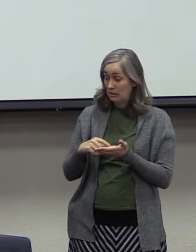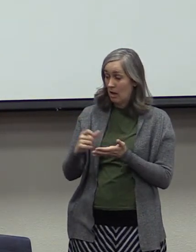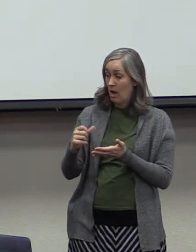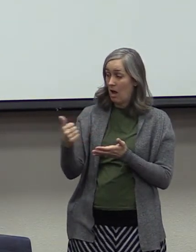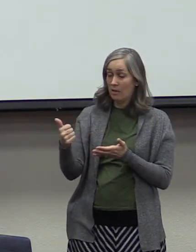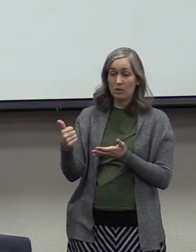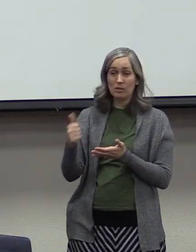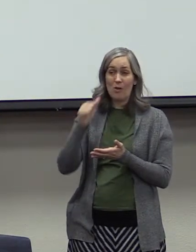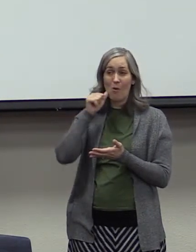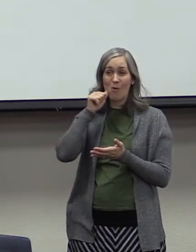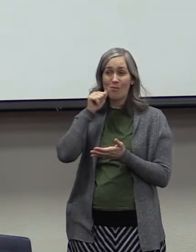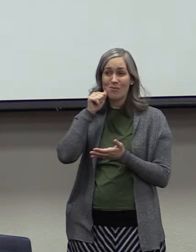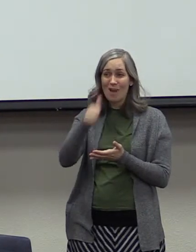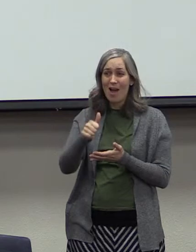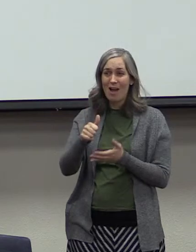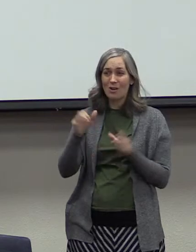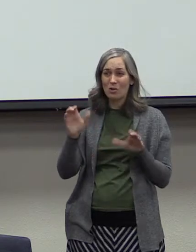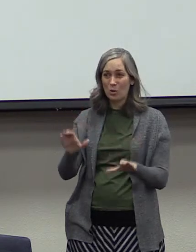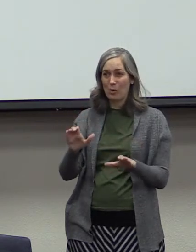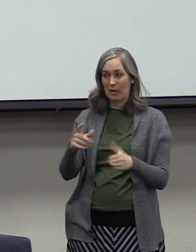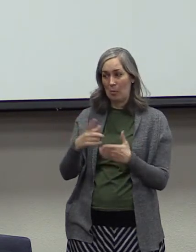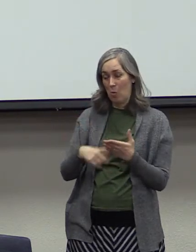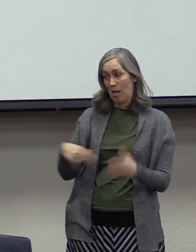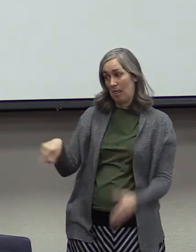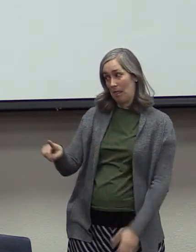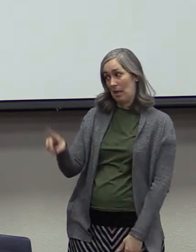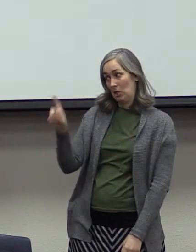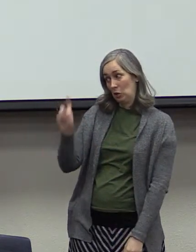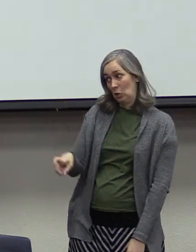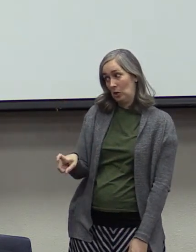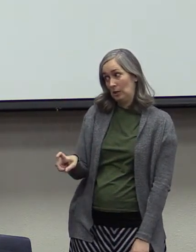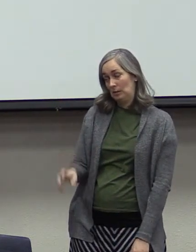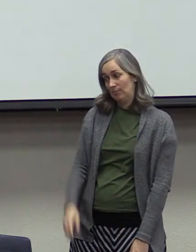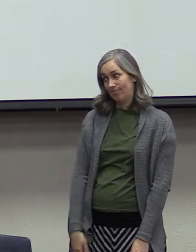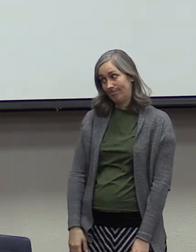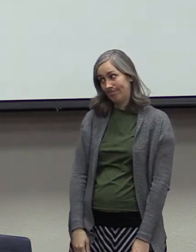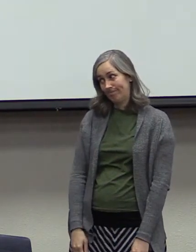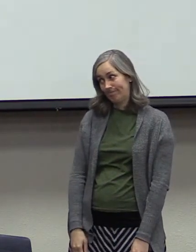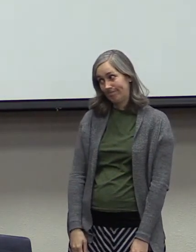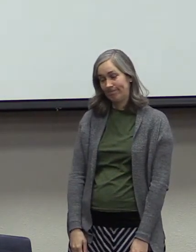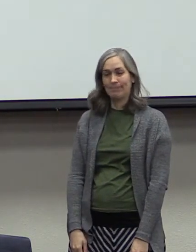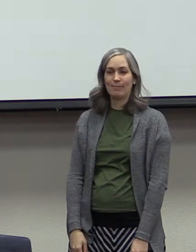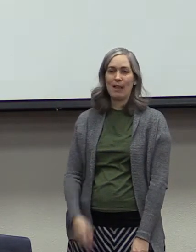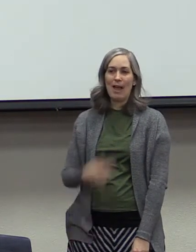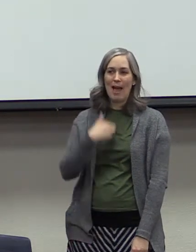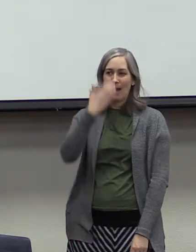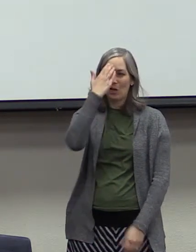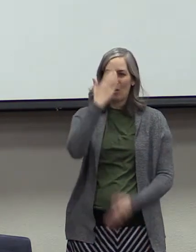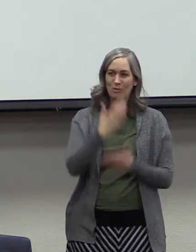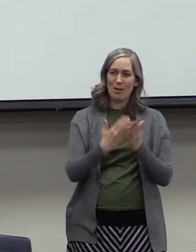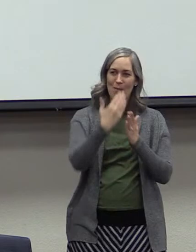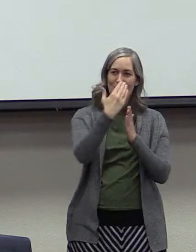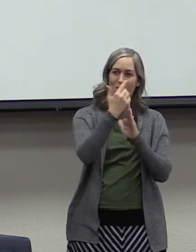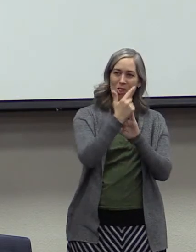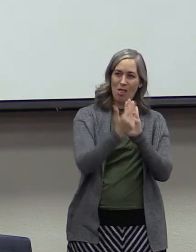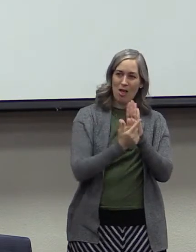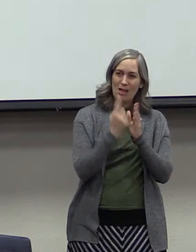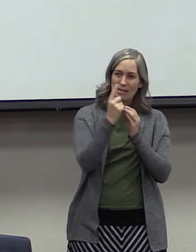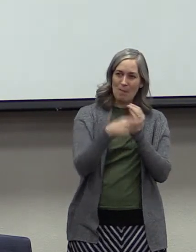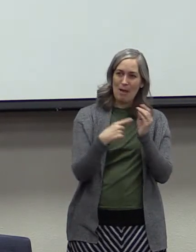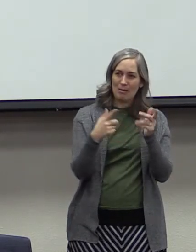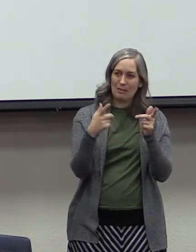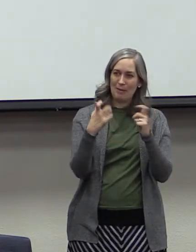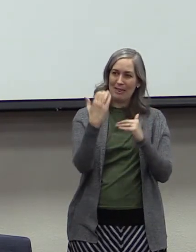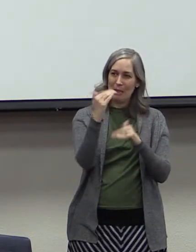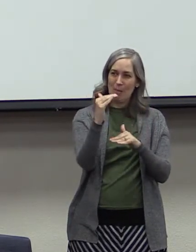are not doing what they're supposed to be doing. Okay, I know some laws regarding speed limits,